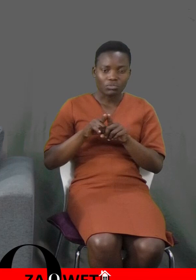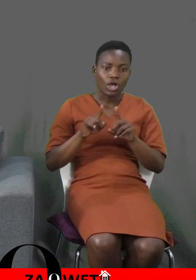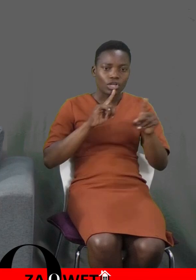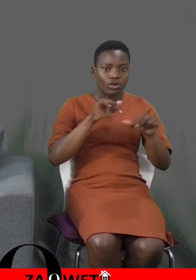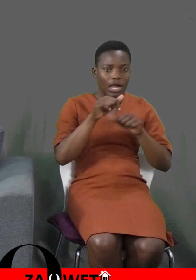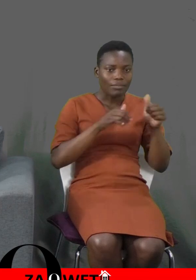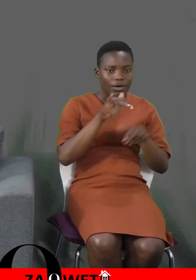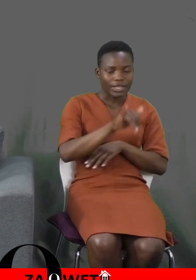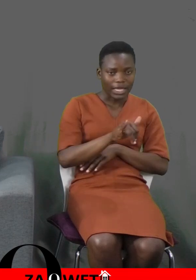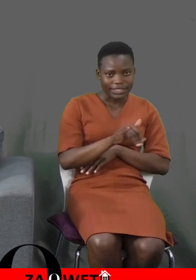them?